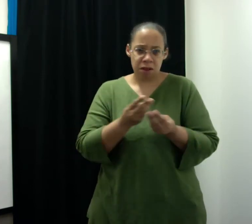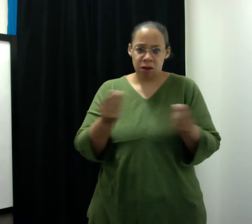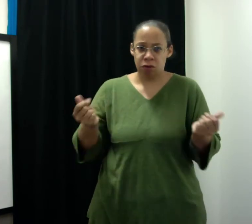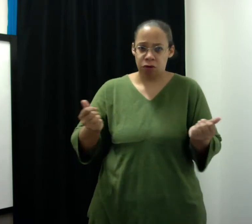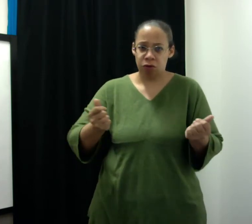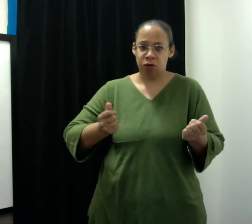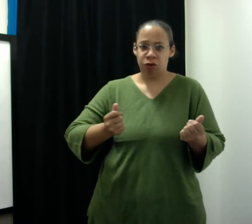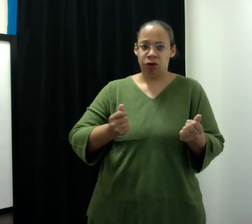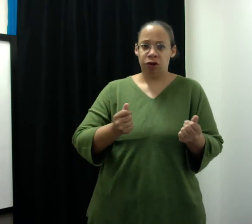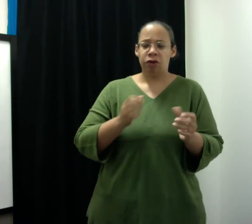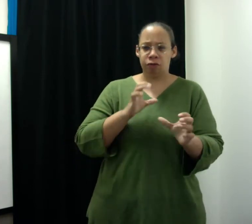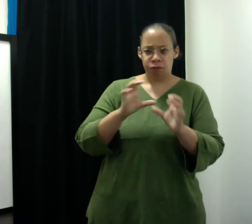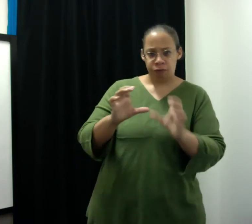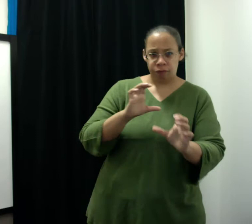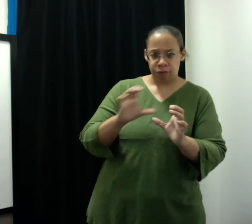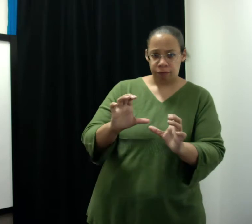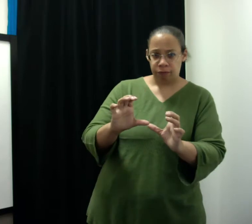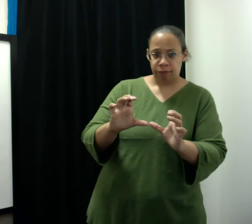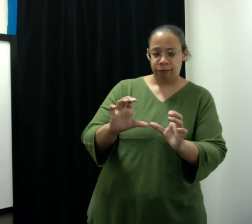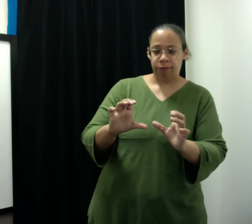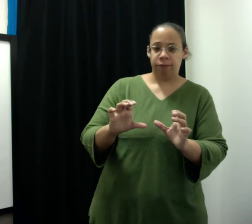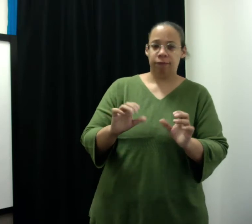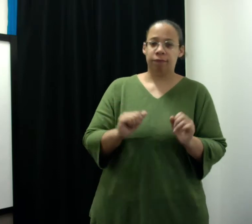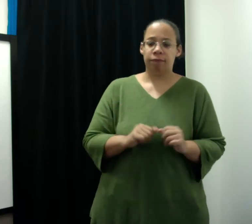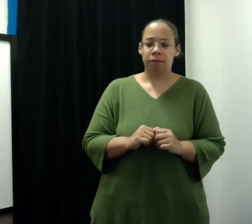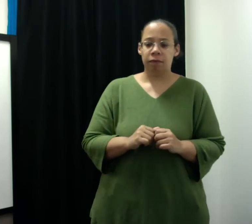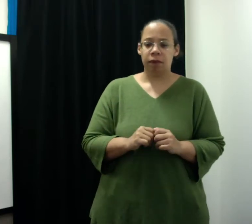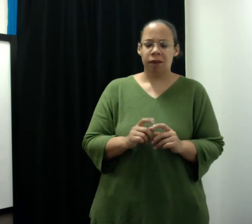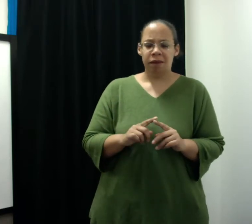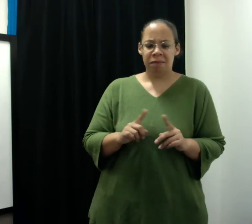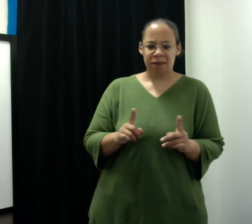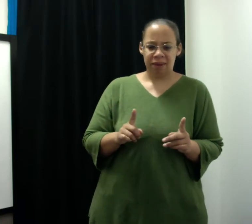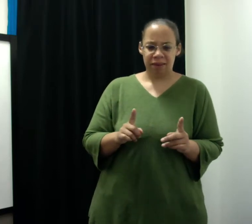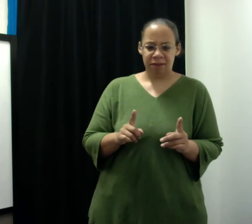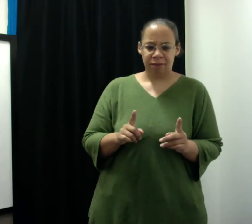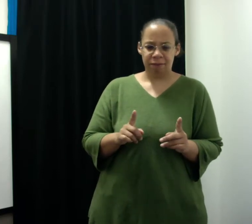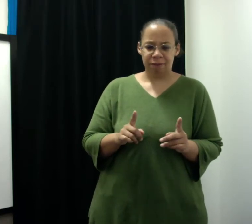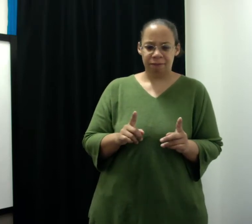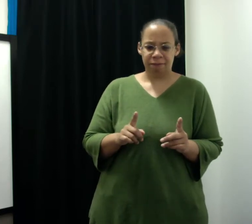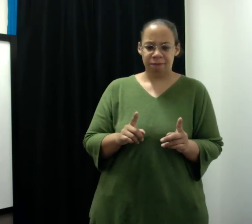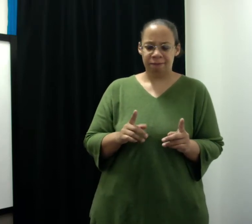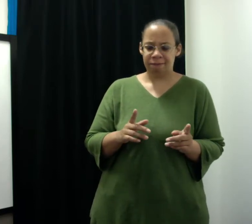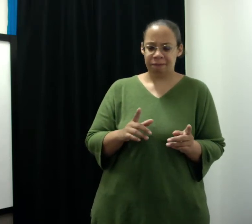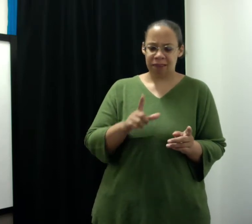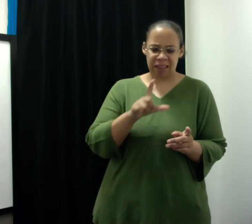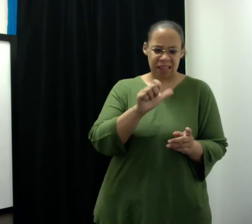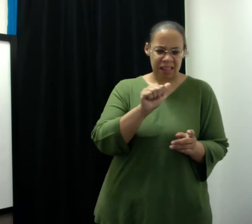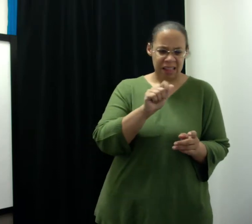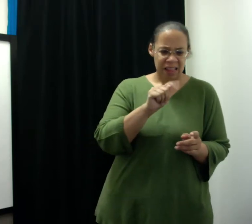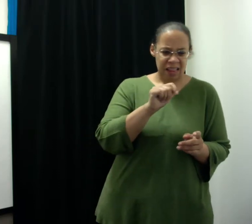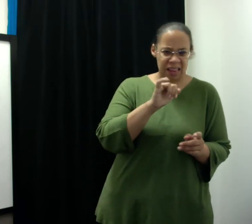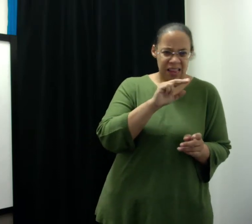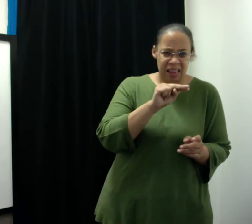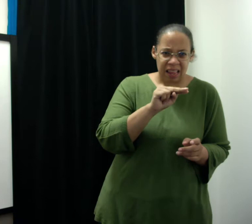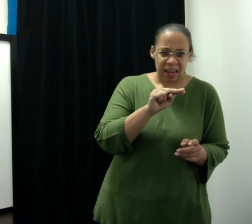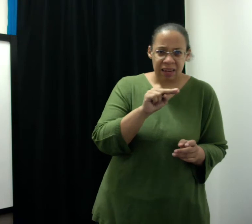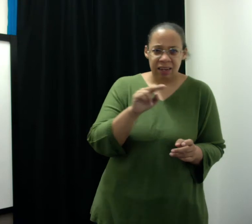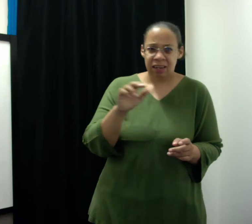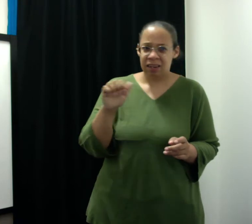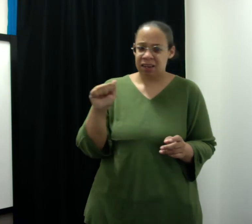more tolerant communities. However, the Arabic and Latin scripts do not only represent different worlds, but also create